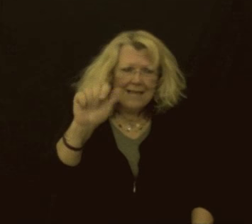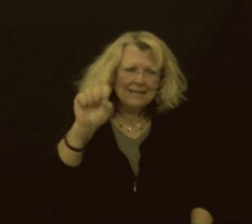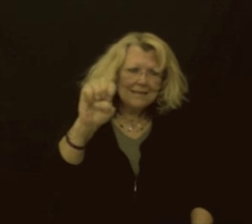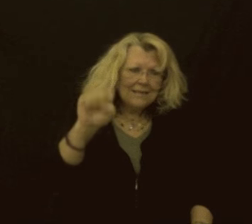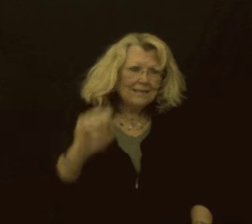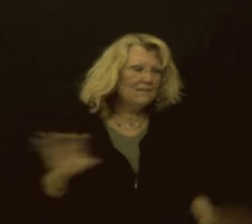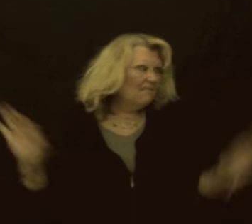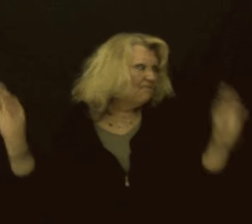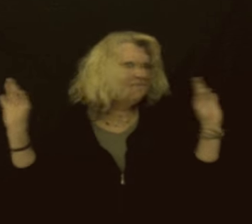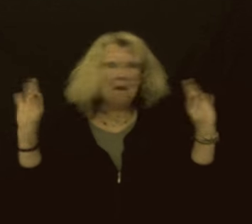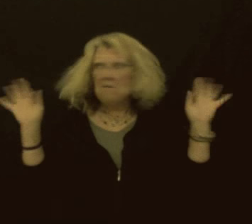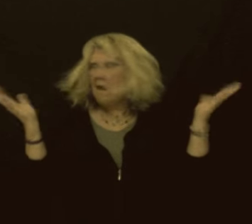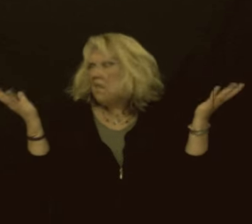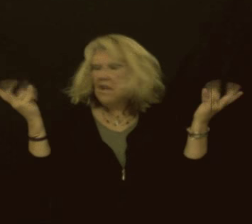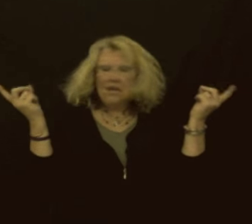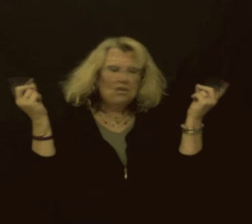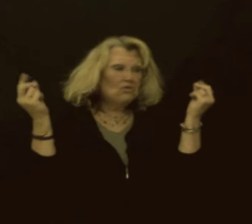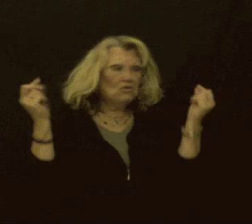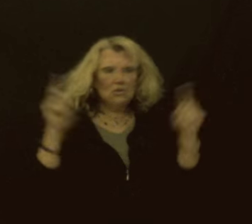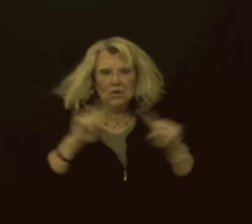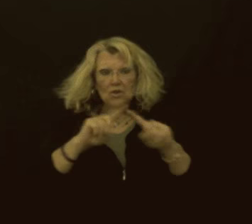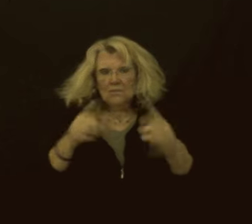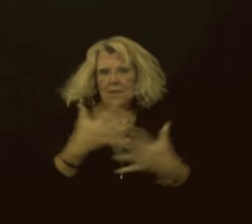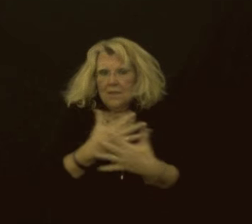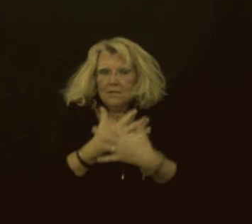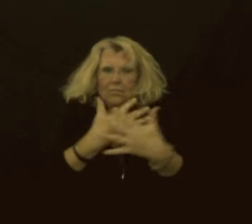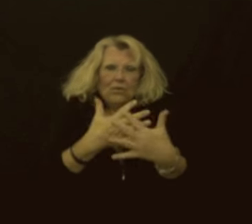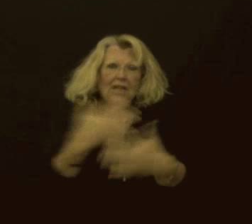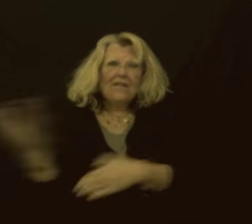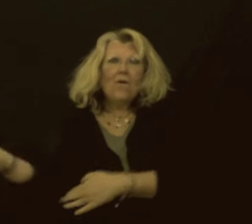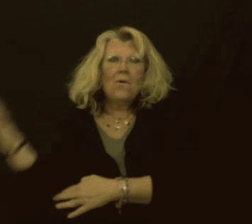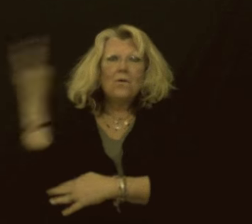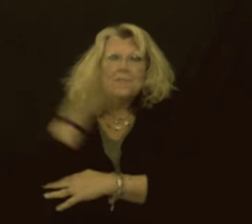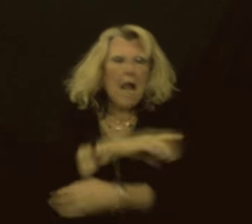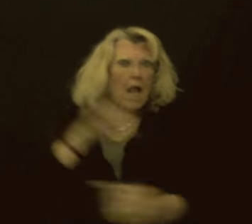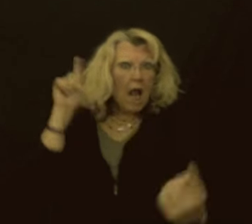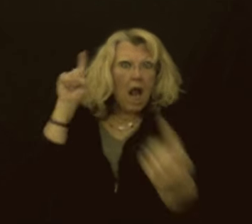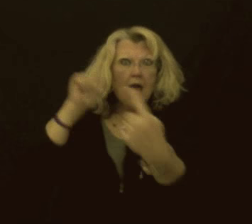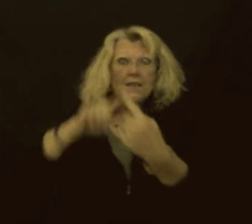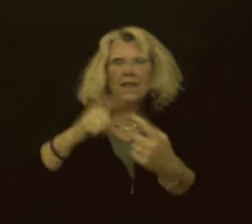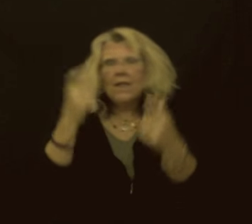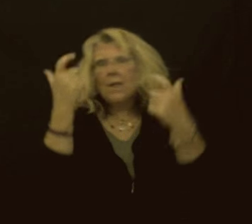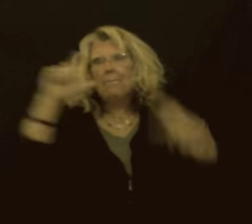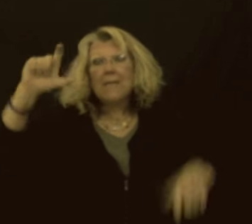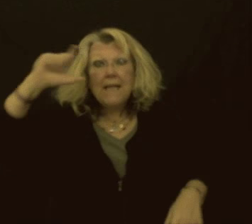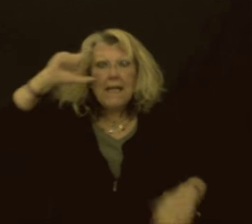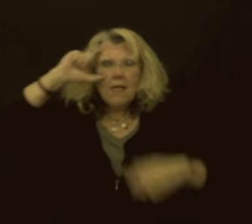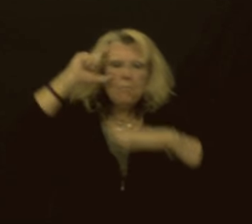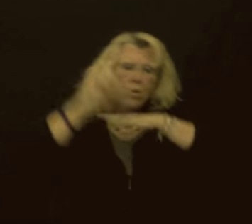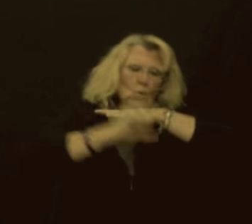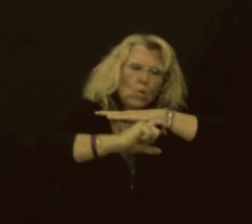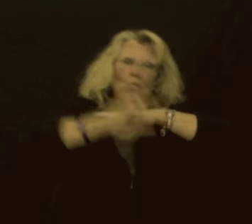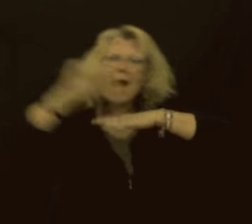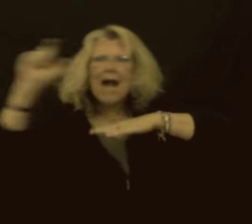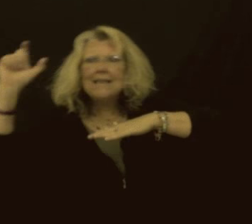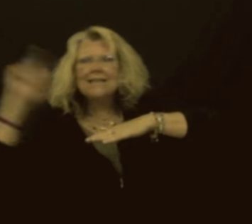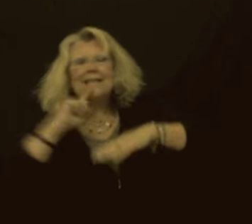molasses. Nothing to do but breathe all day until the big moon rises and